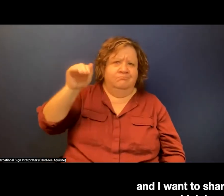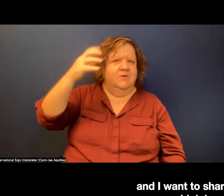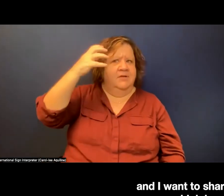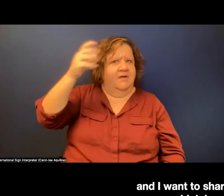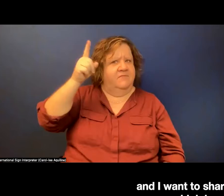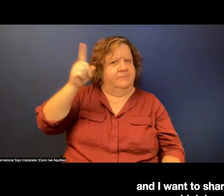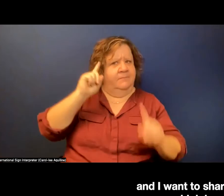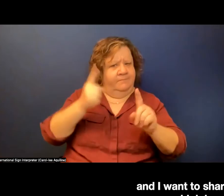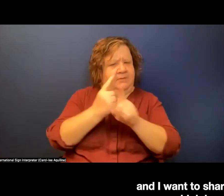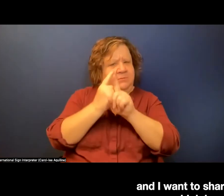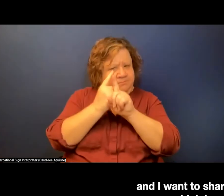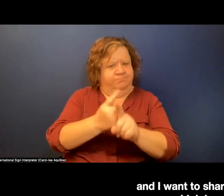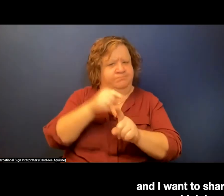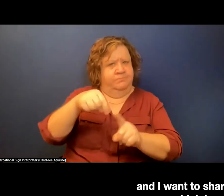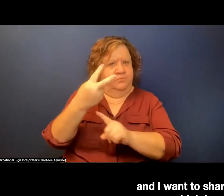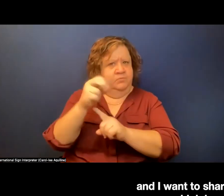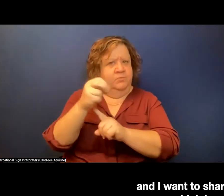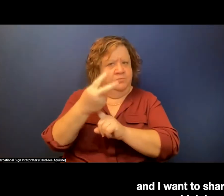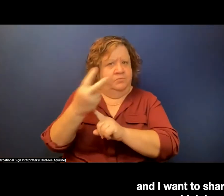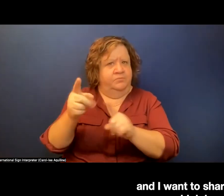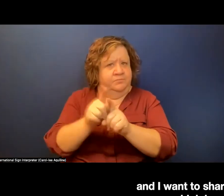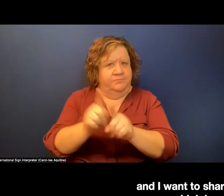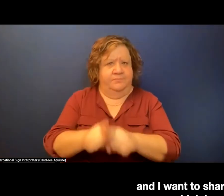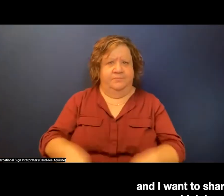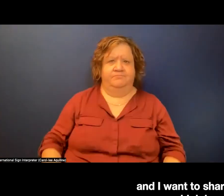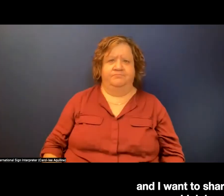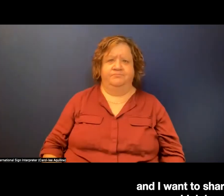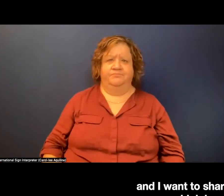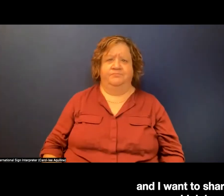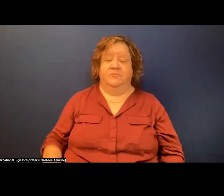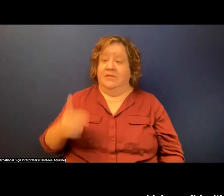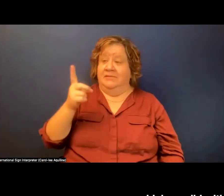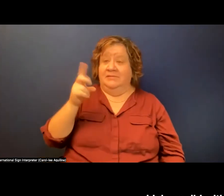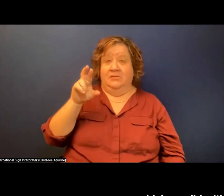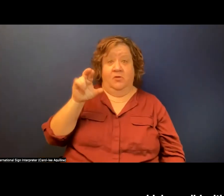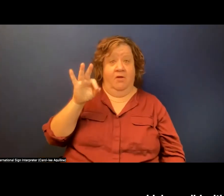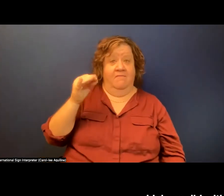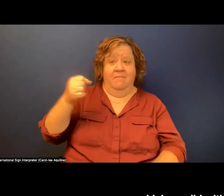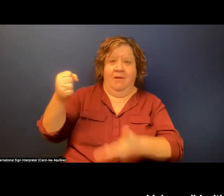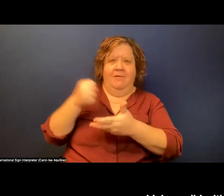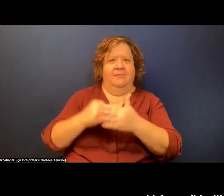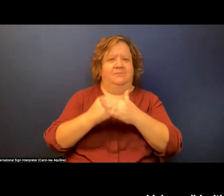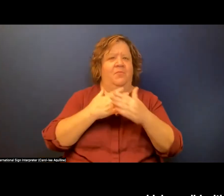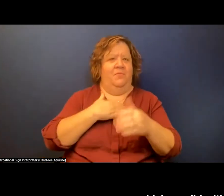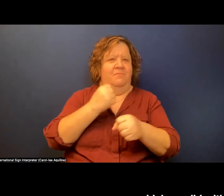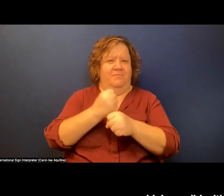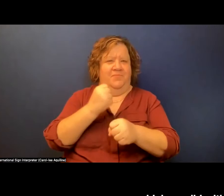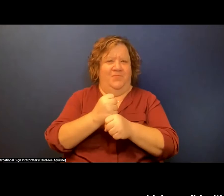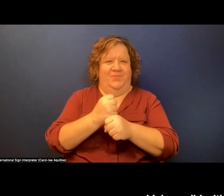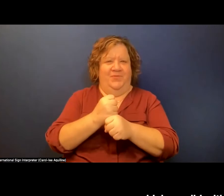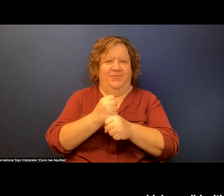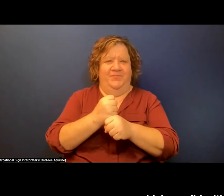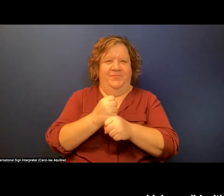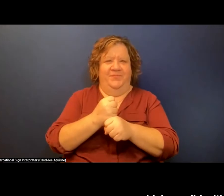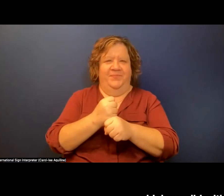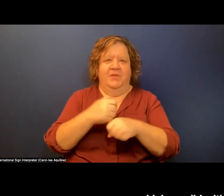Fund. Today, I want to share some of our major high-level advocacy which we did with